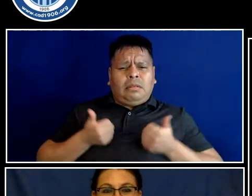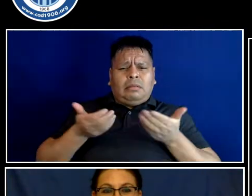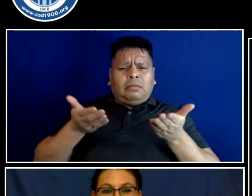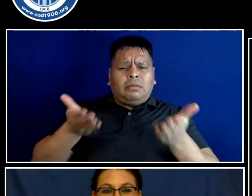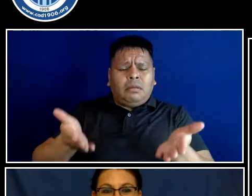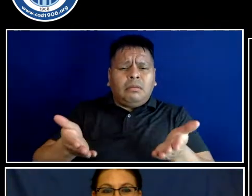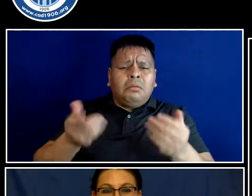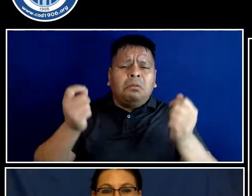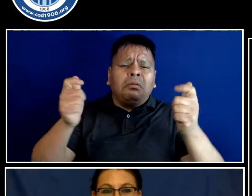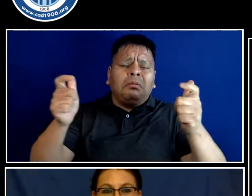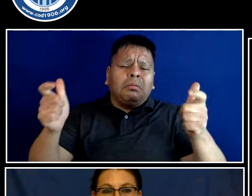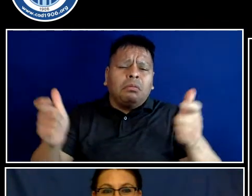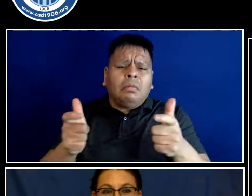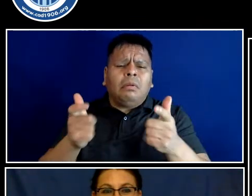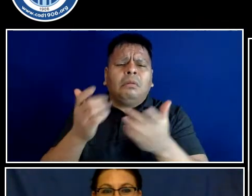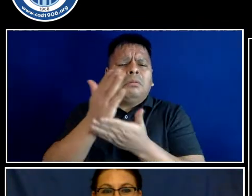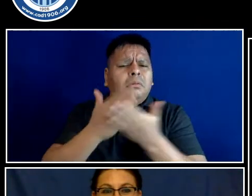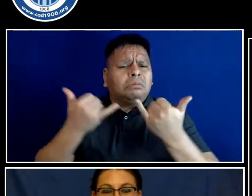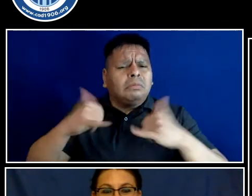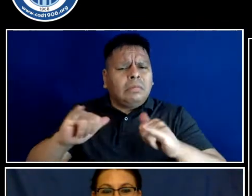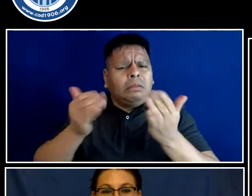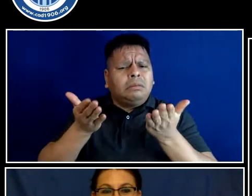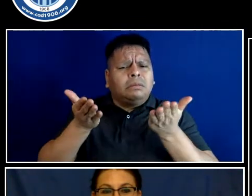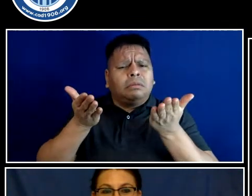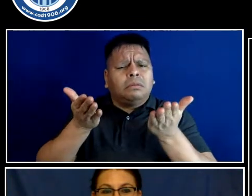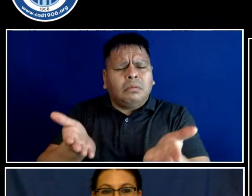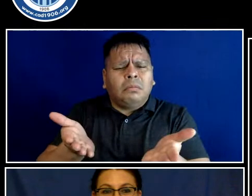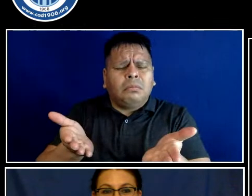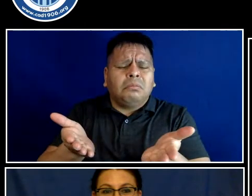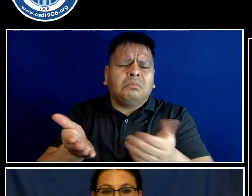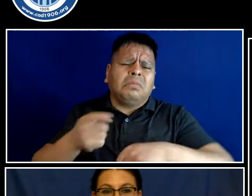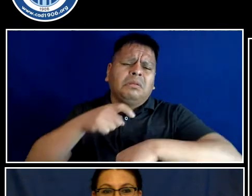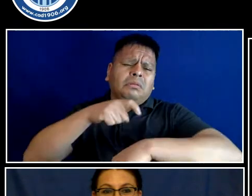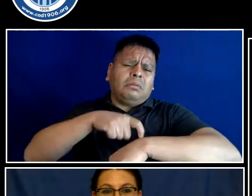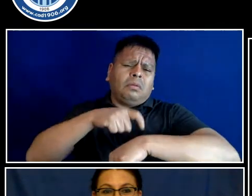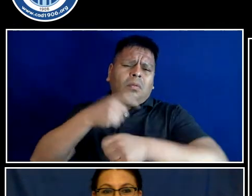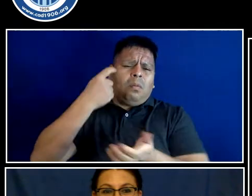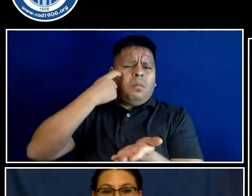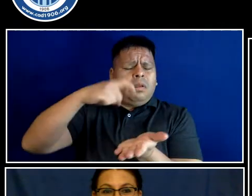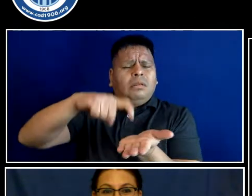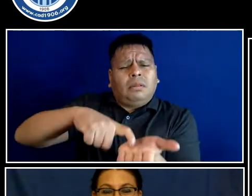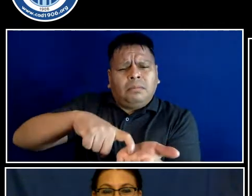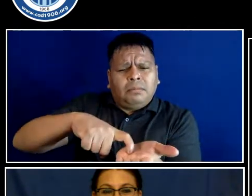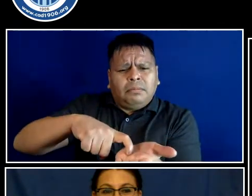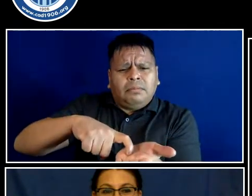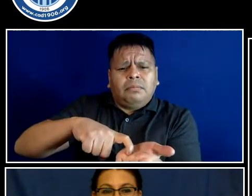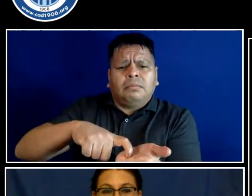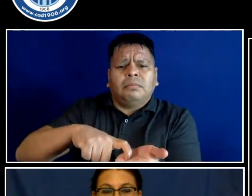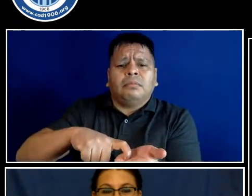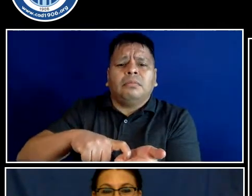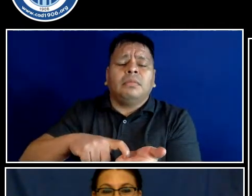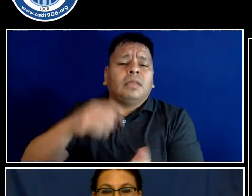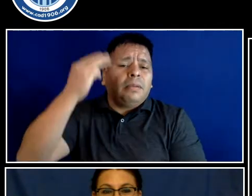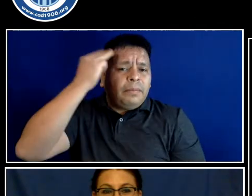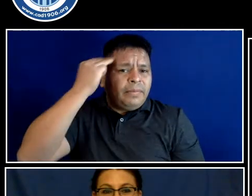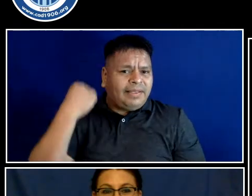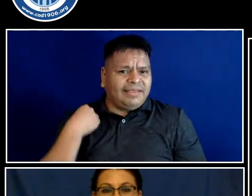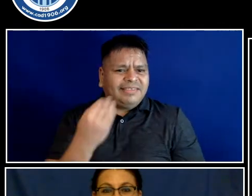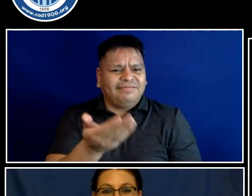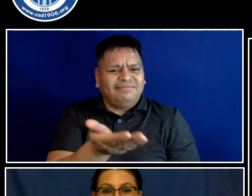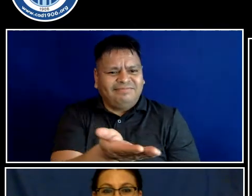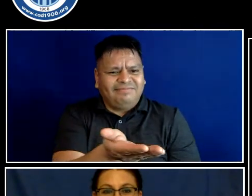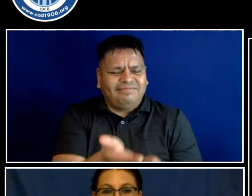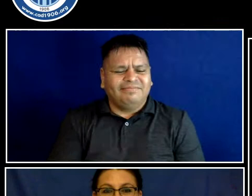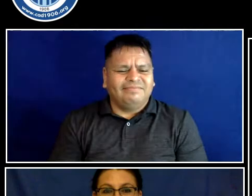land acknowledgement and recognize the ancestors and traditional caretakers of the land, many of who still remain on